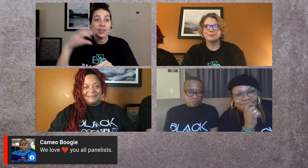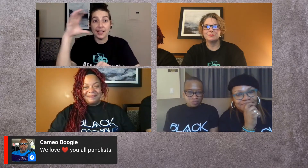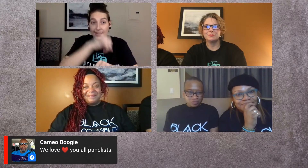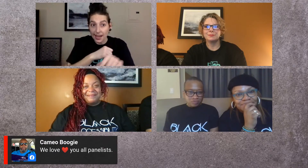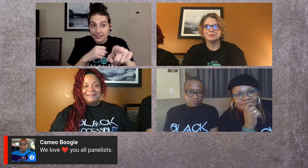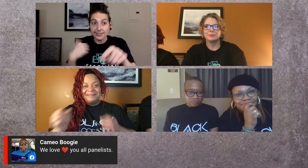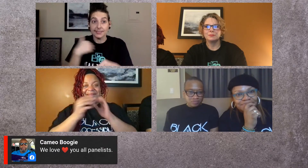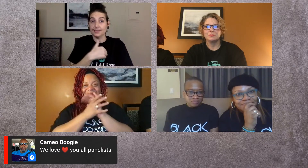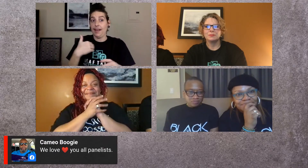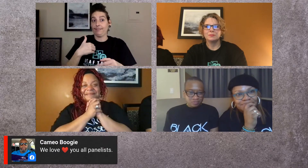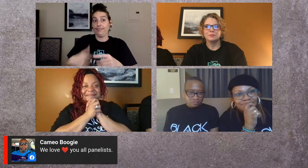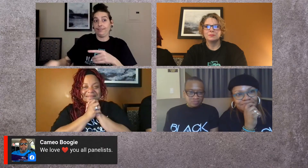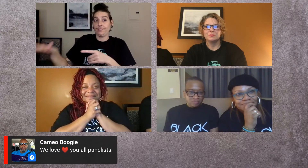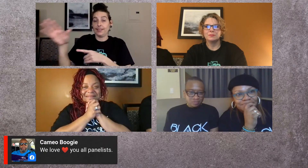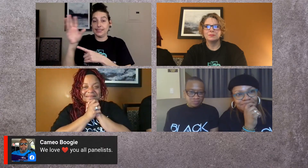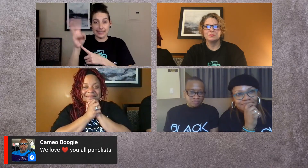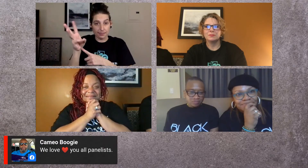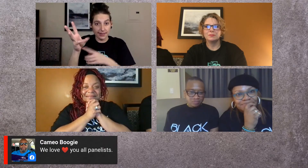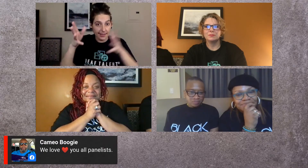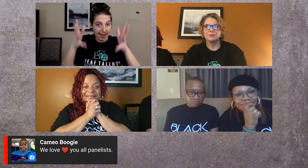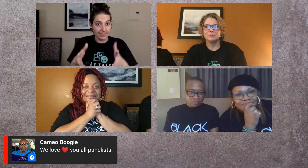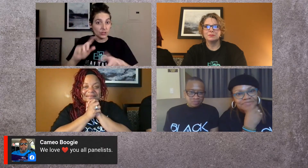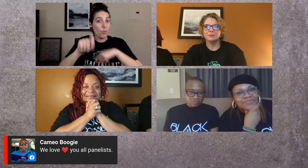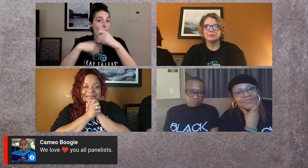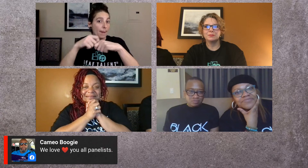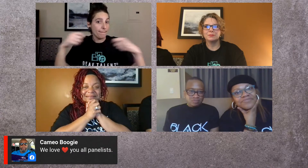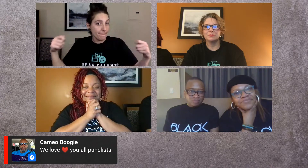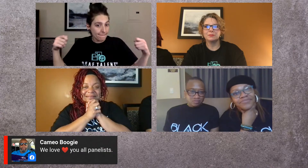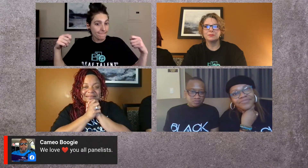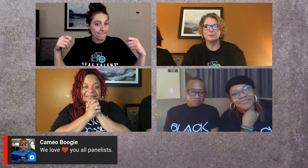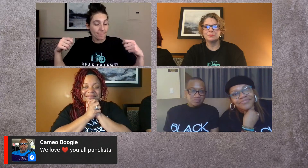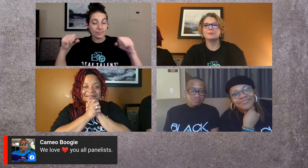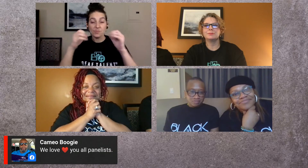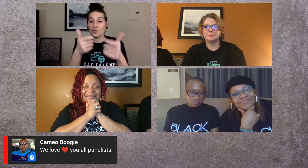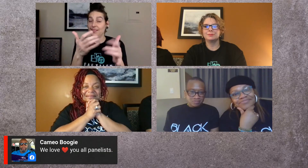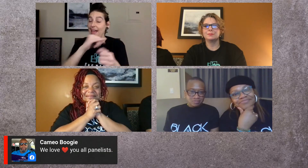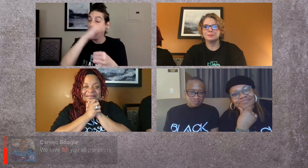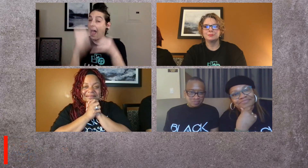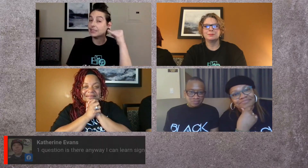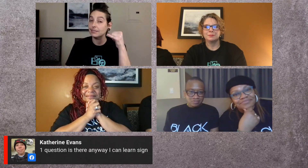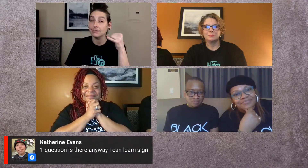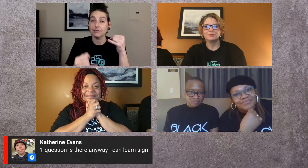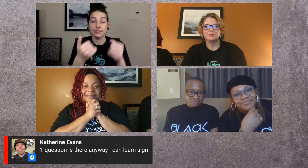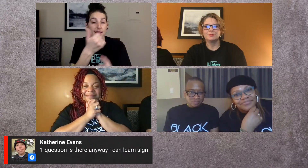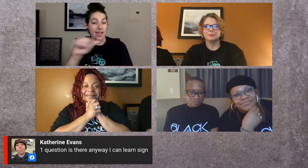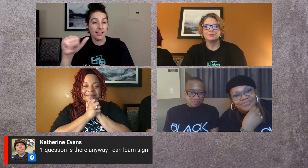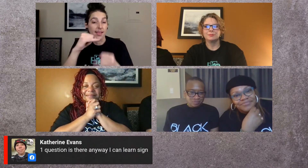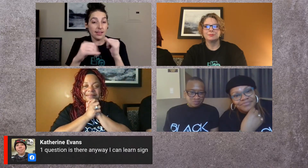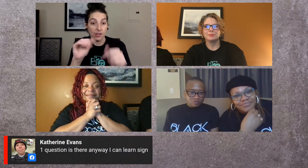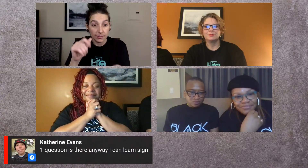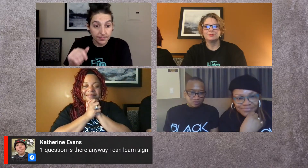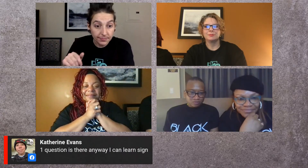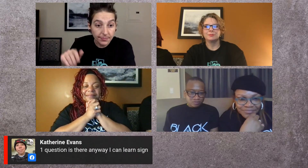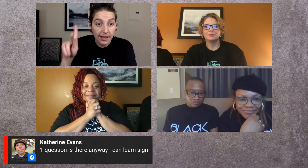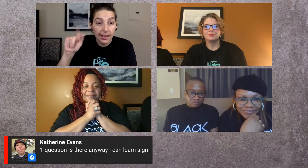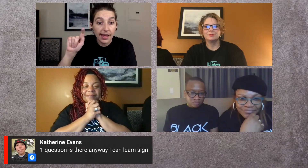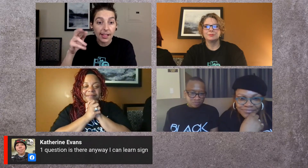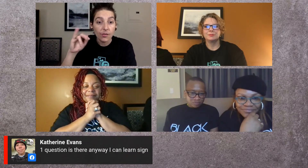Cameo says, we love you all panelists. So we've got about 6 minutes left before we wrap up.